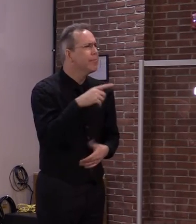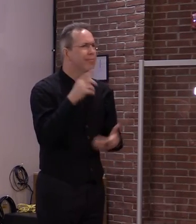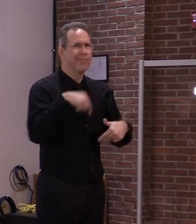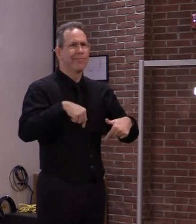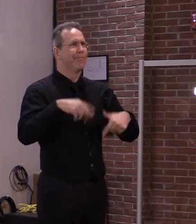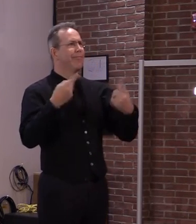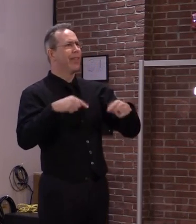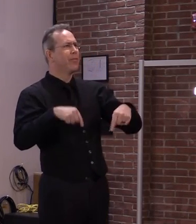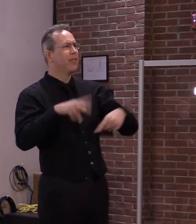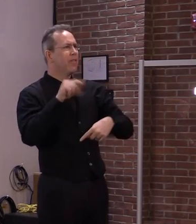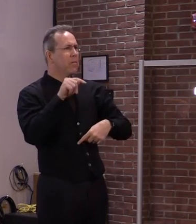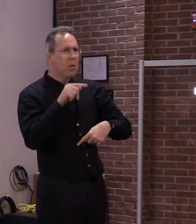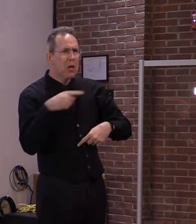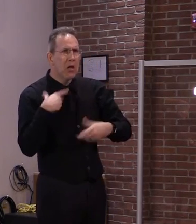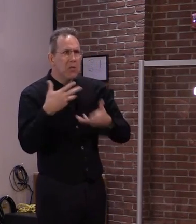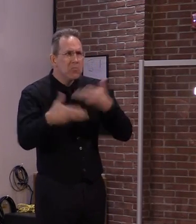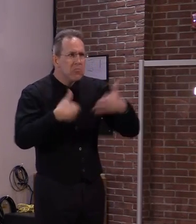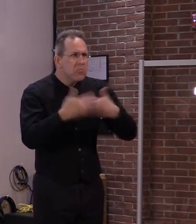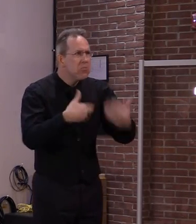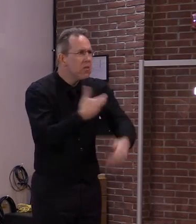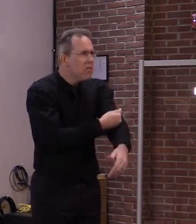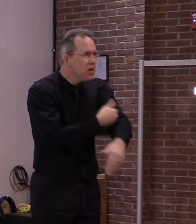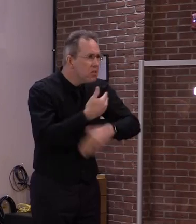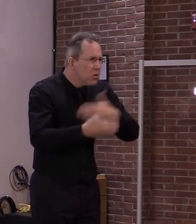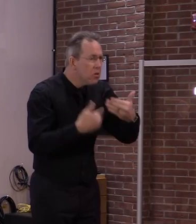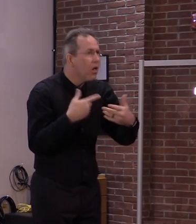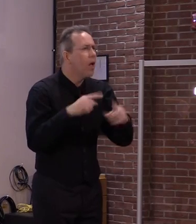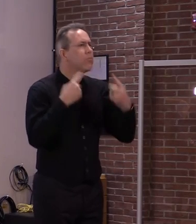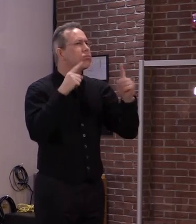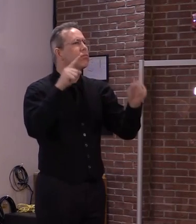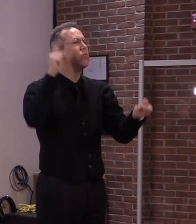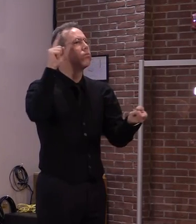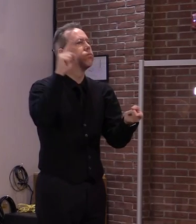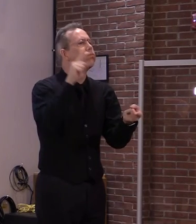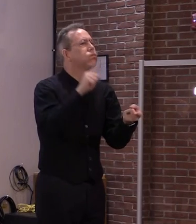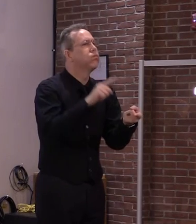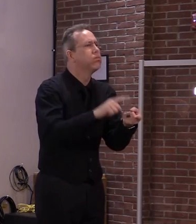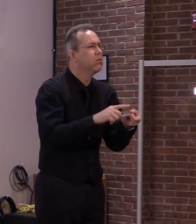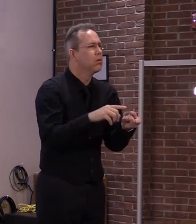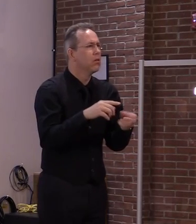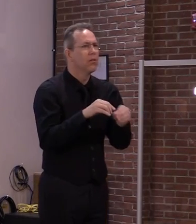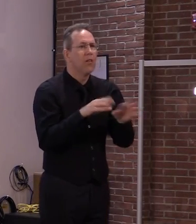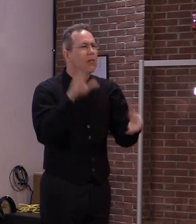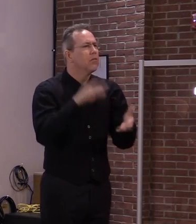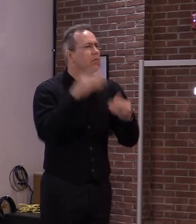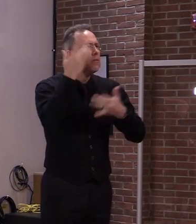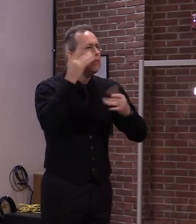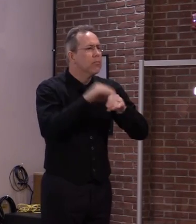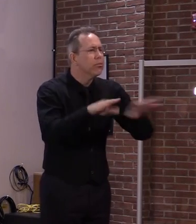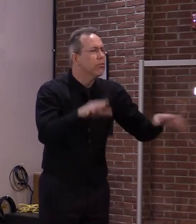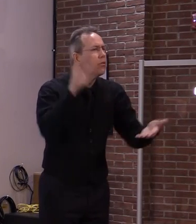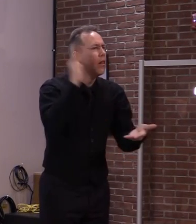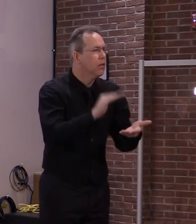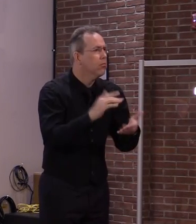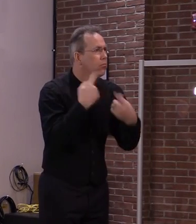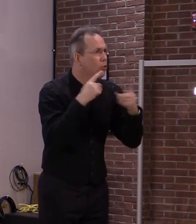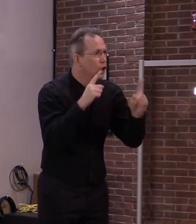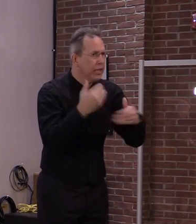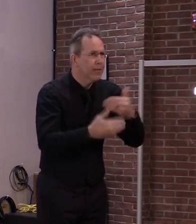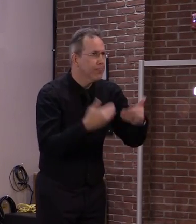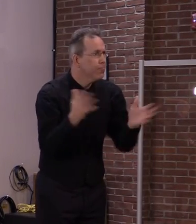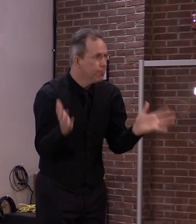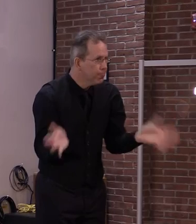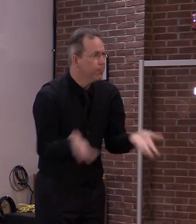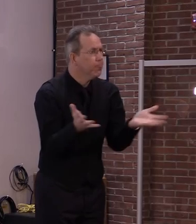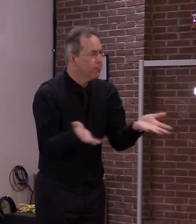more quickly. We have already seen evidence of this as we have been able to vaccinate some of our most